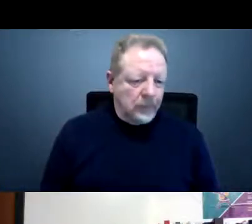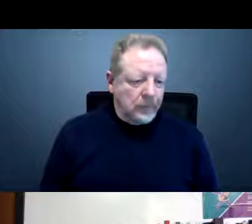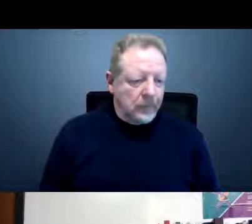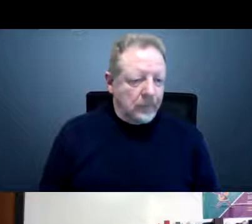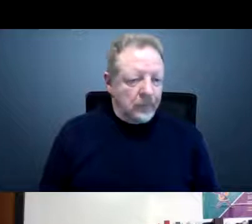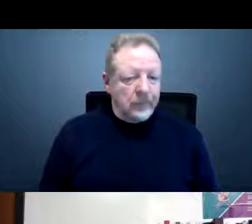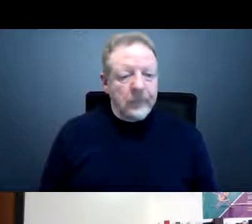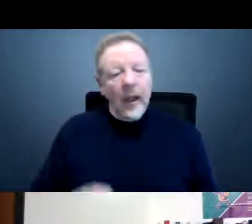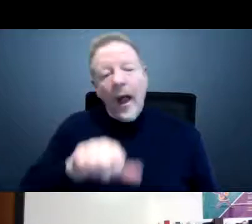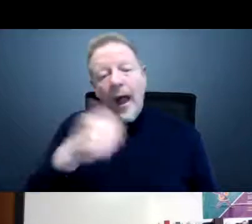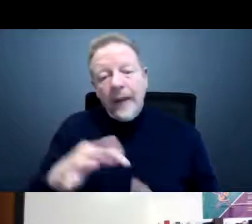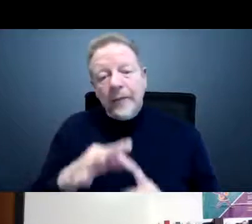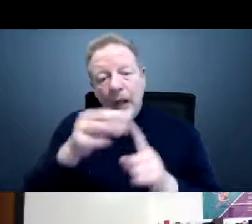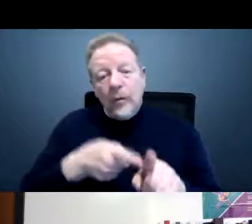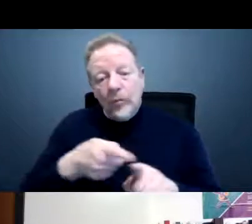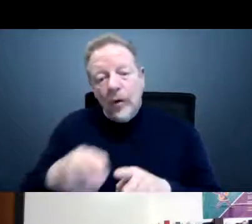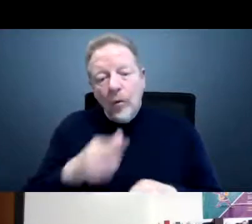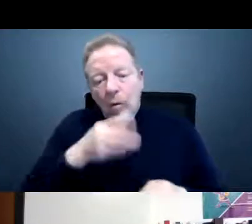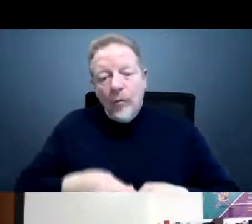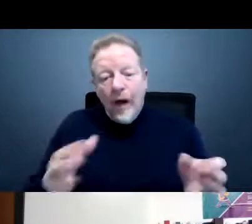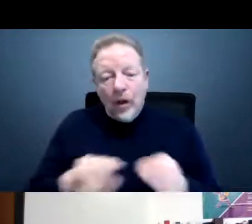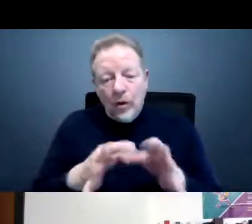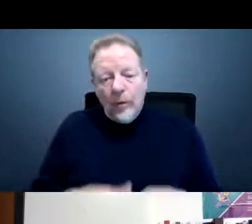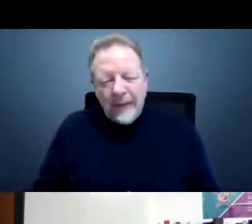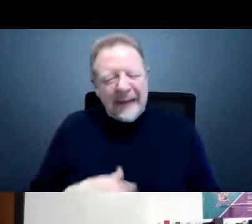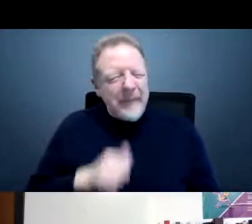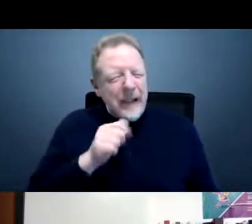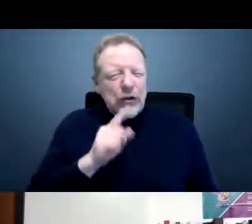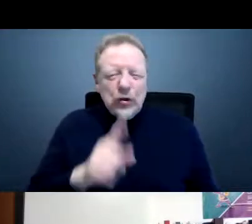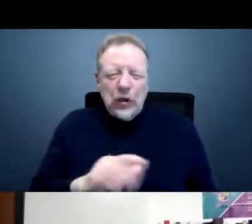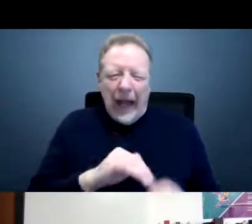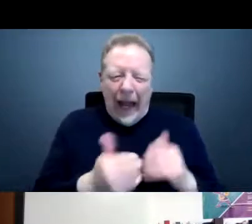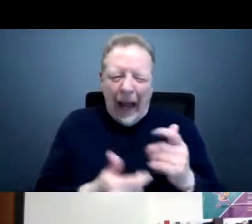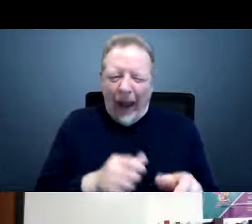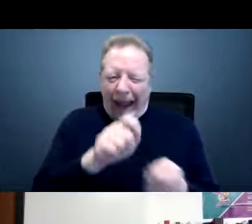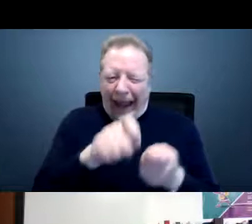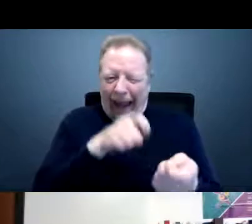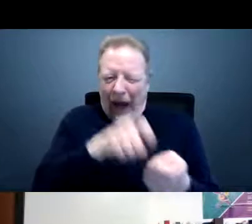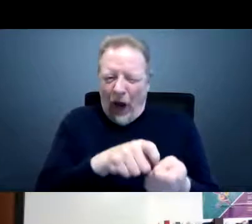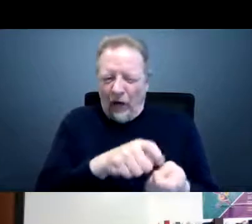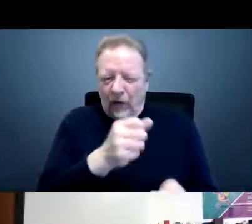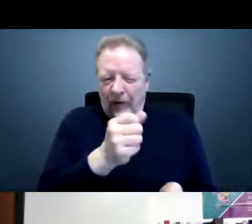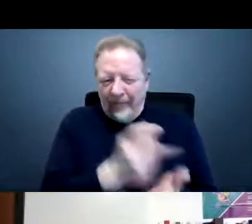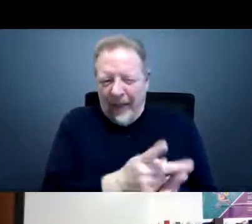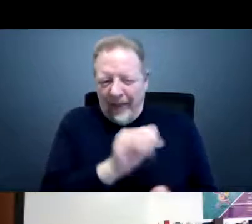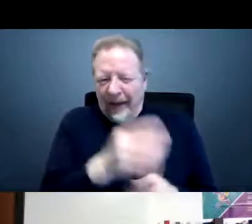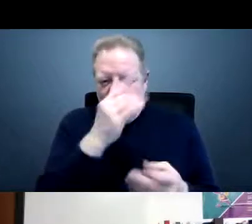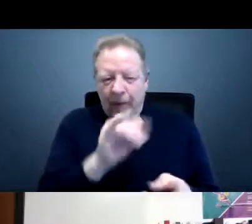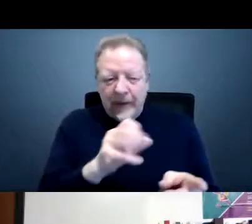Other specialists provide an interpreter. I'm really not sure how valid this is because it wasn't, a really specific question,